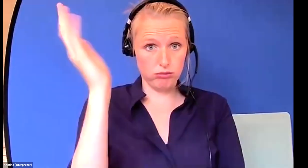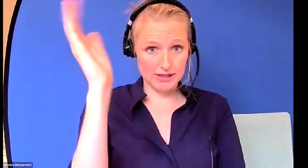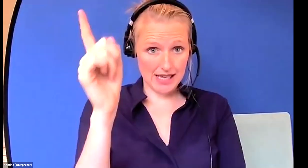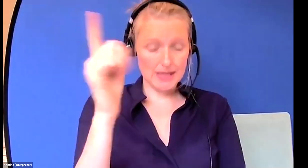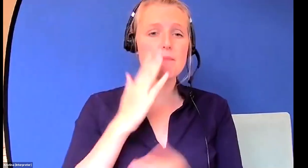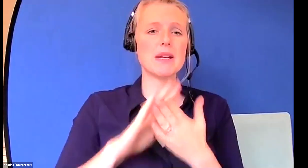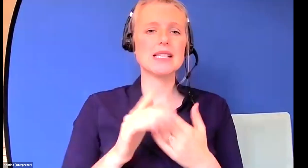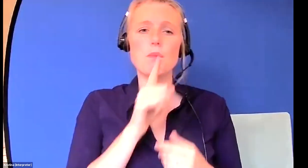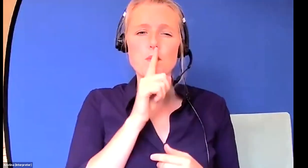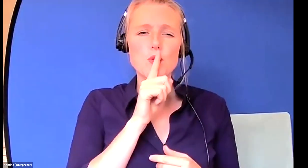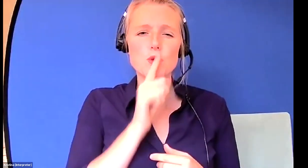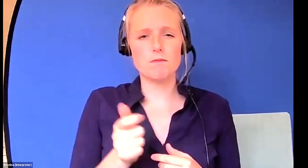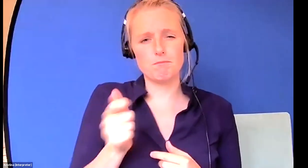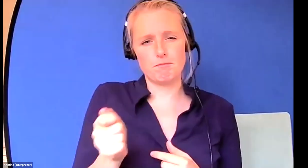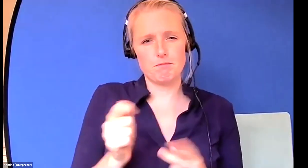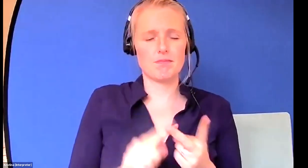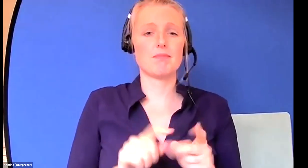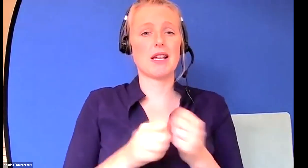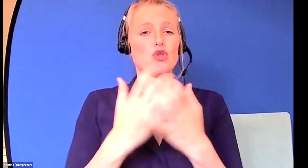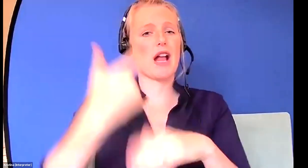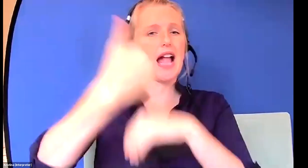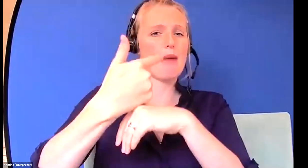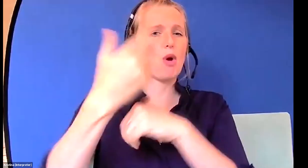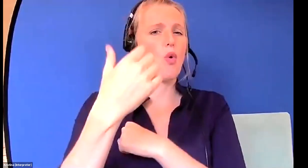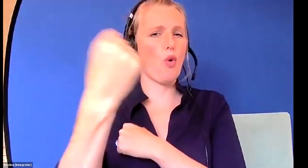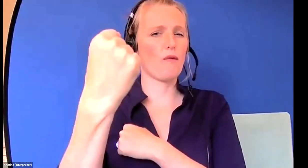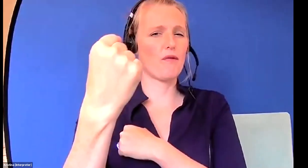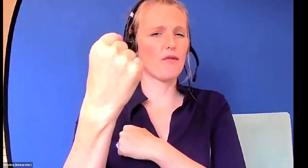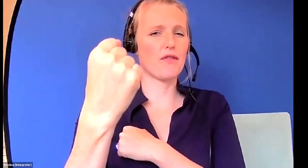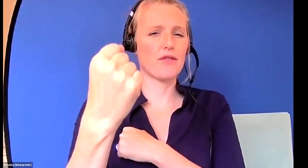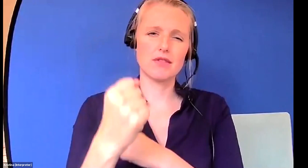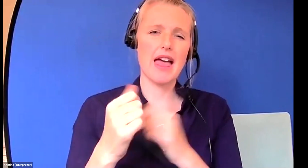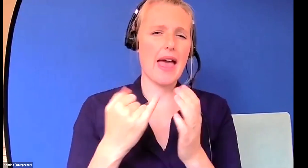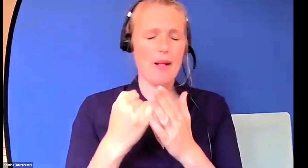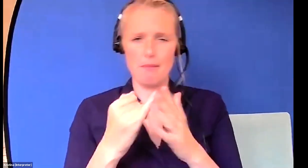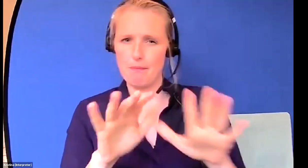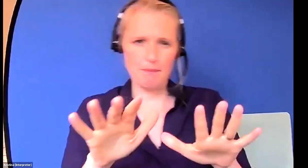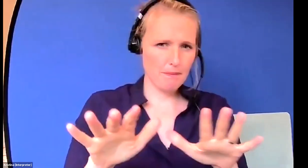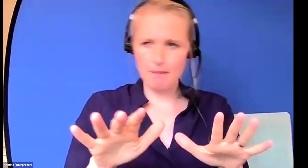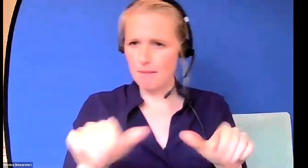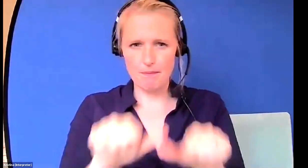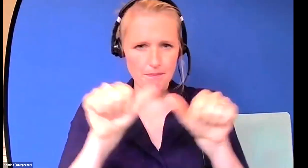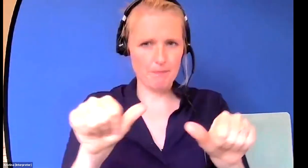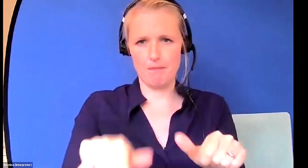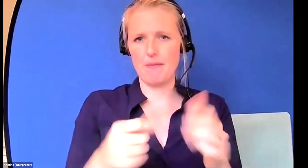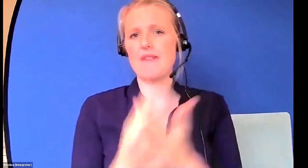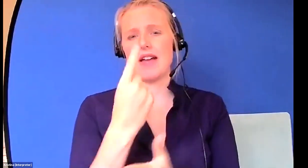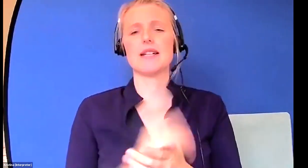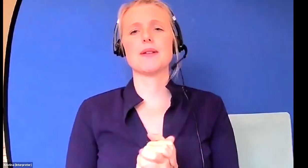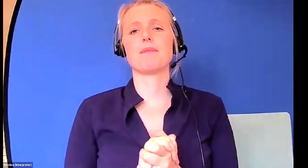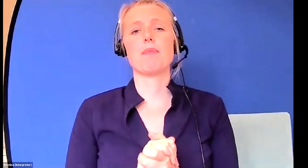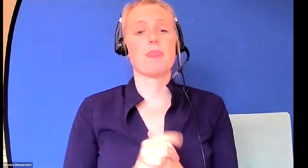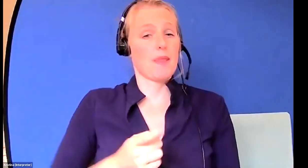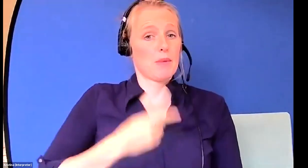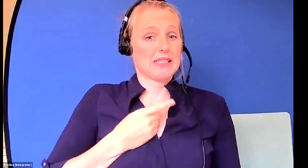their microphones on mute and to keep their cameras off. This is just to help us with facilitating the event. I'll be